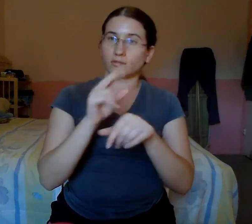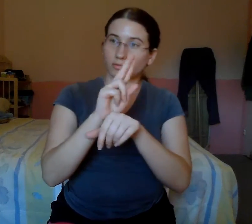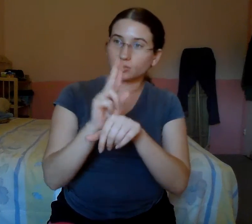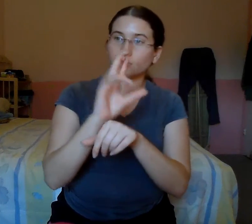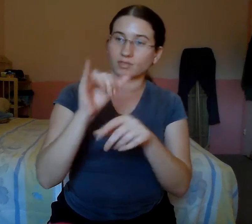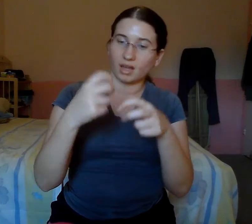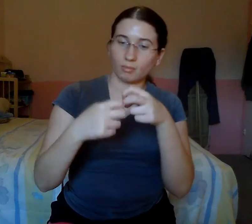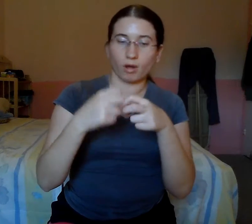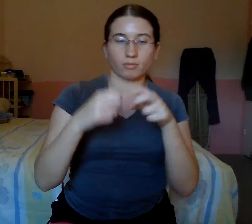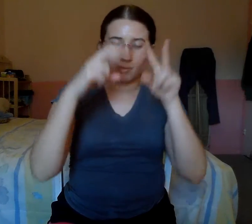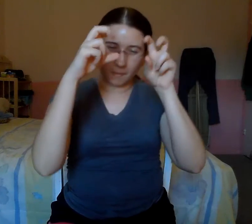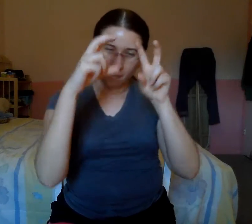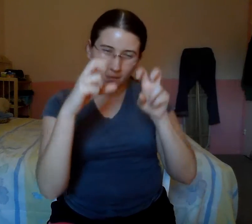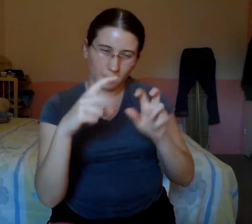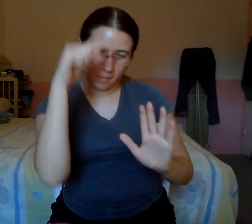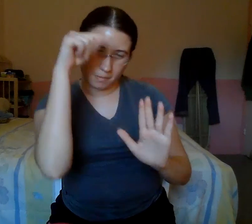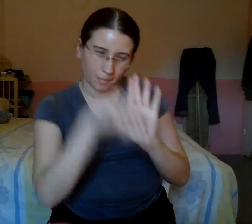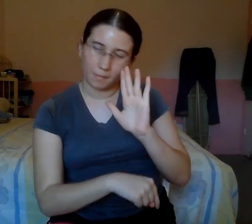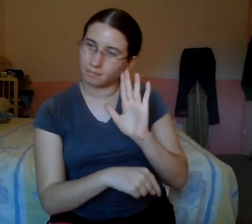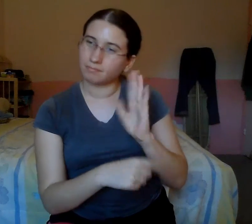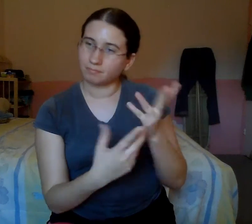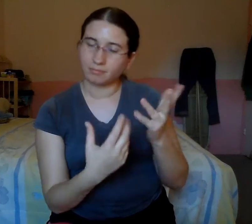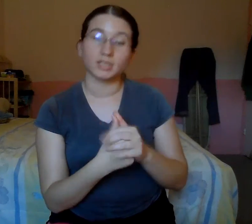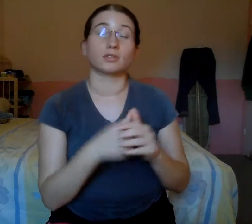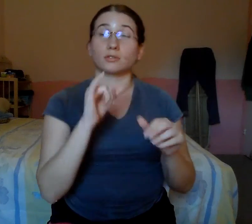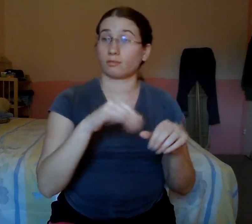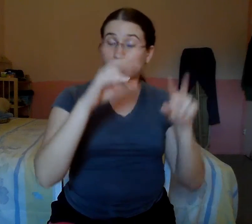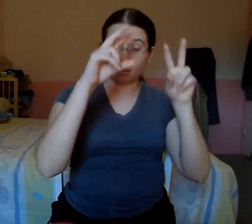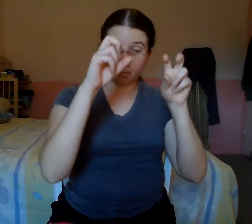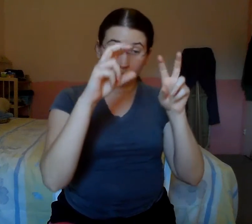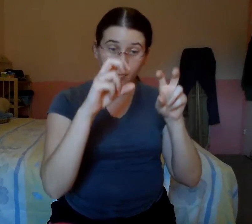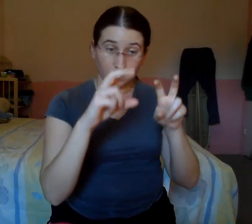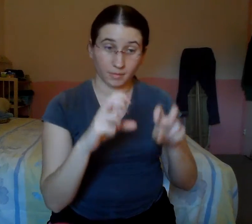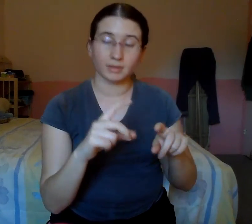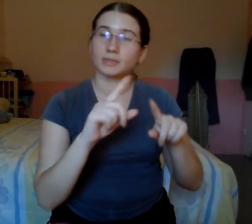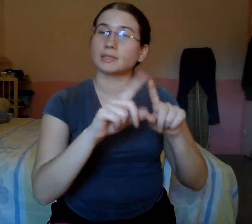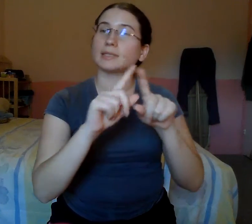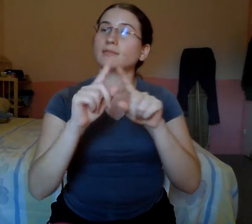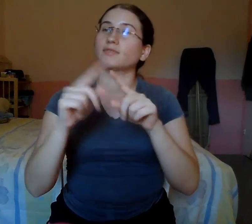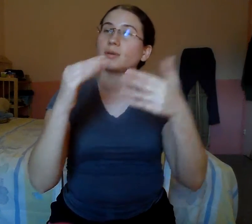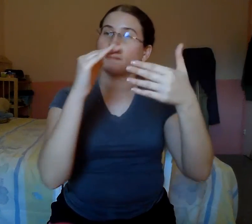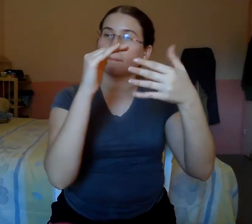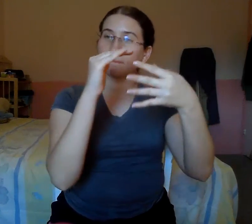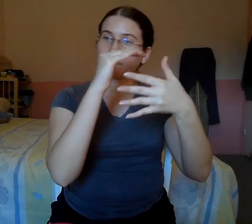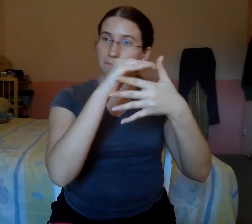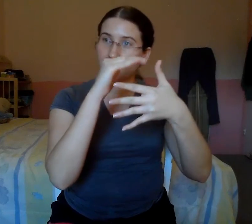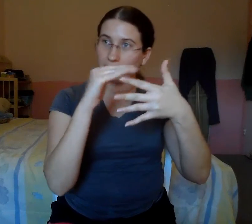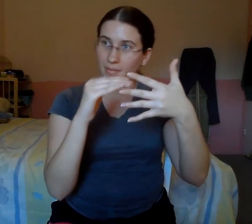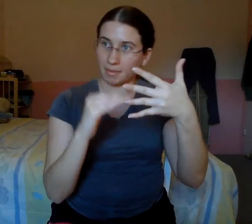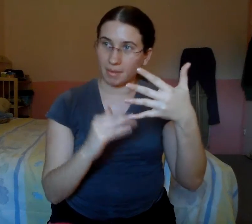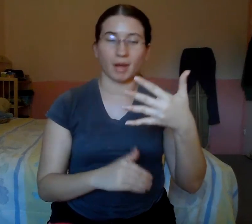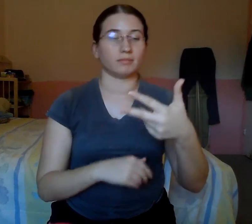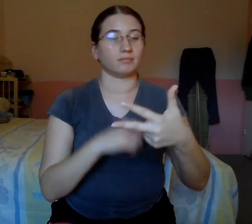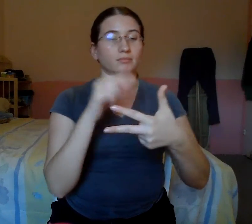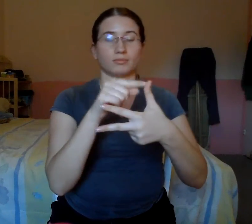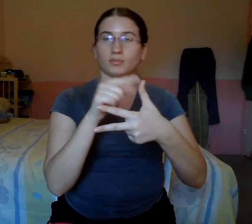investigation. And in our investigation today, we're going to have several different segments. First, when I pass out the task that we're going to work on,